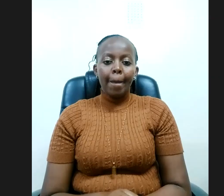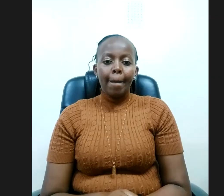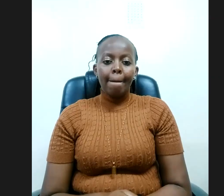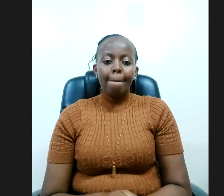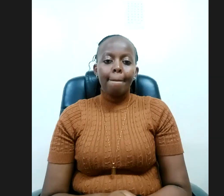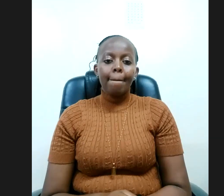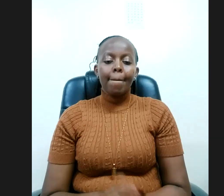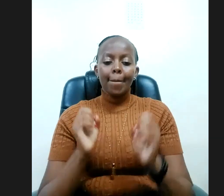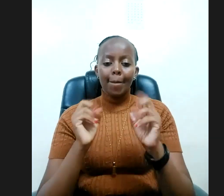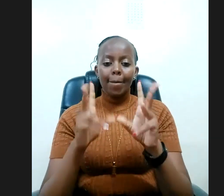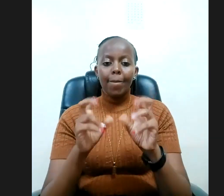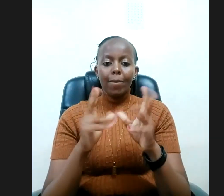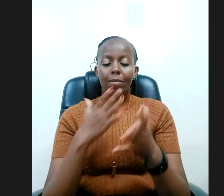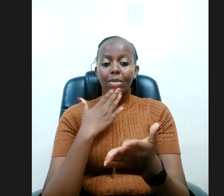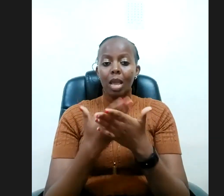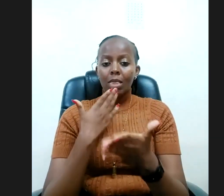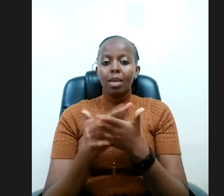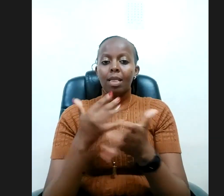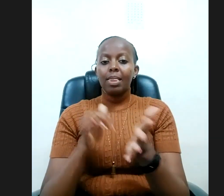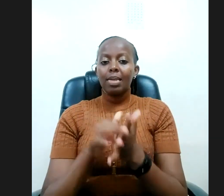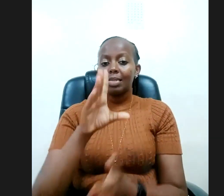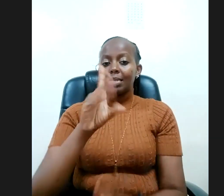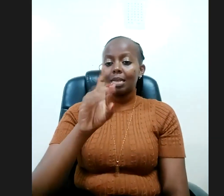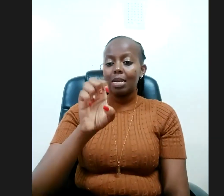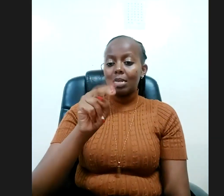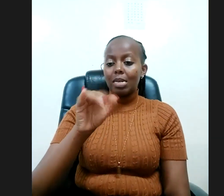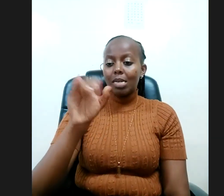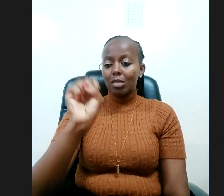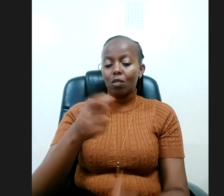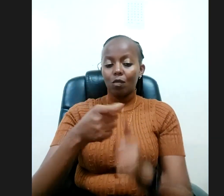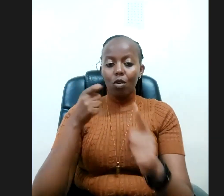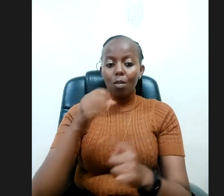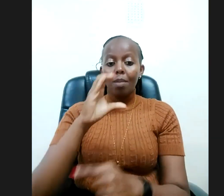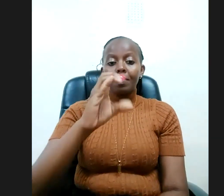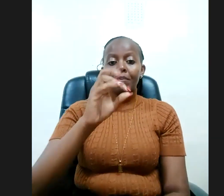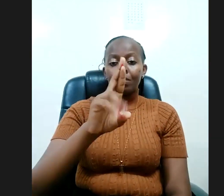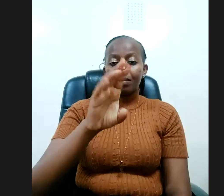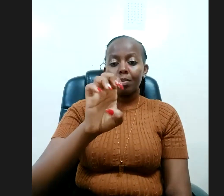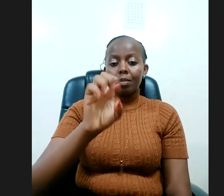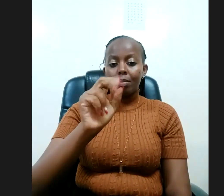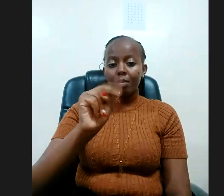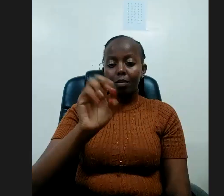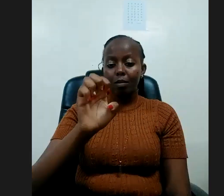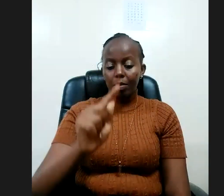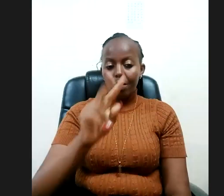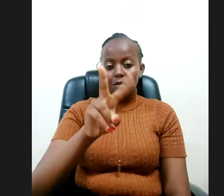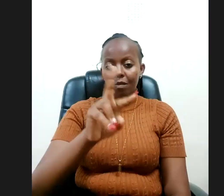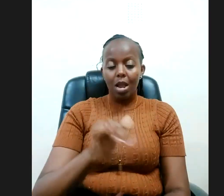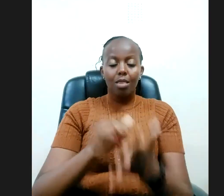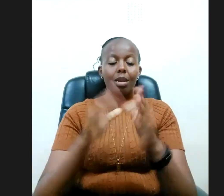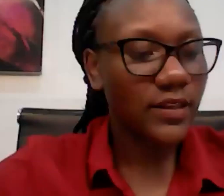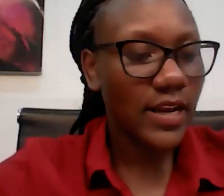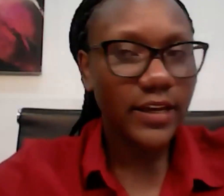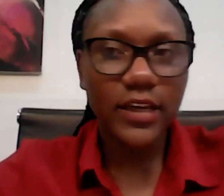All right. Thank you so much. That is Dennis Mogi from CrestNet VR, who's developed VR headsets that will help to